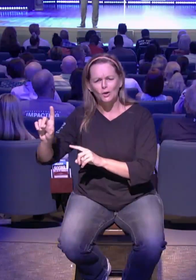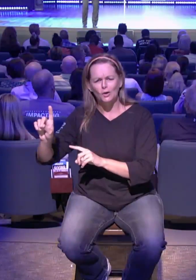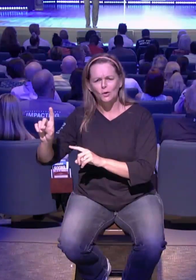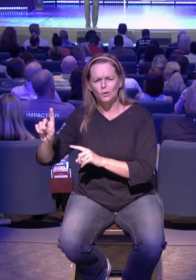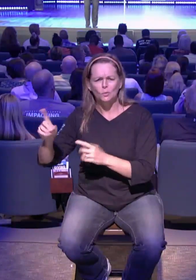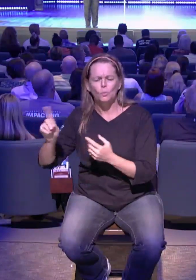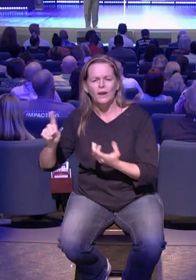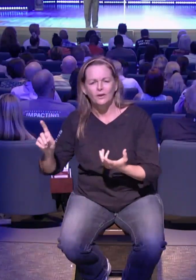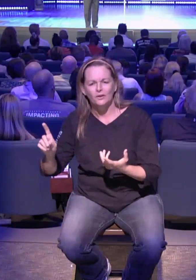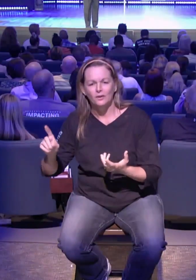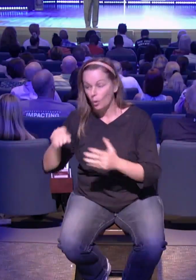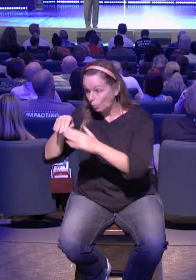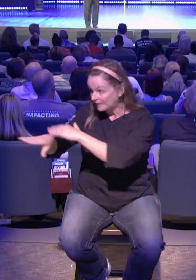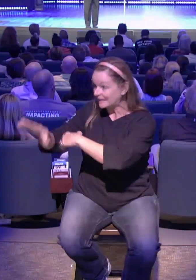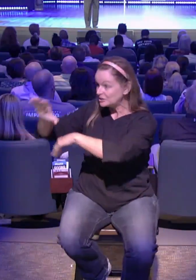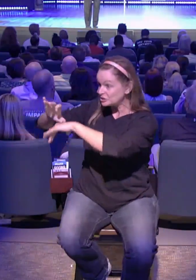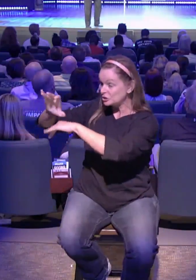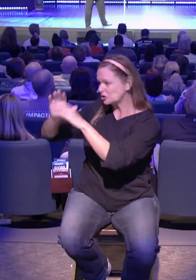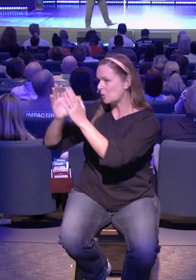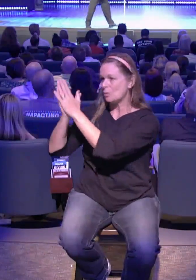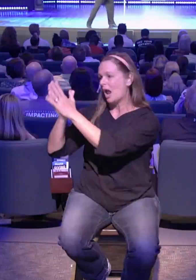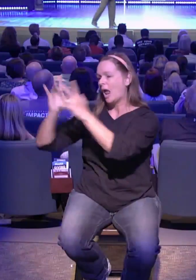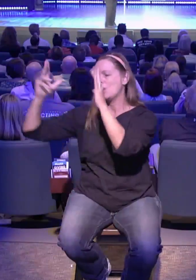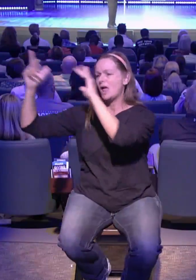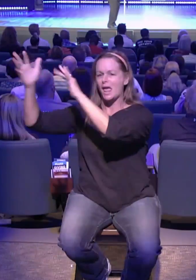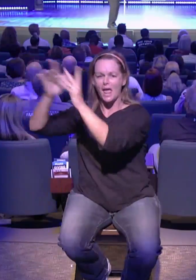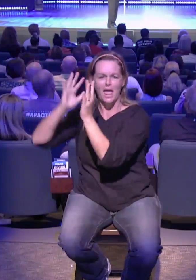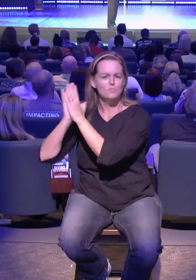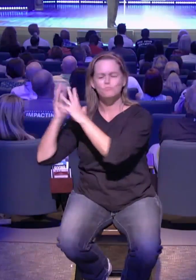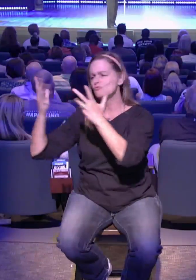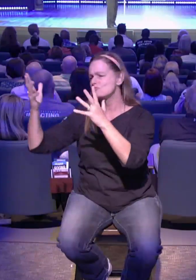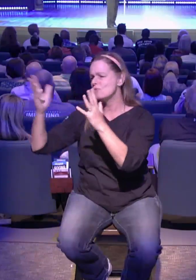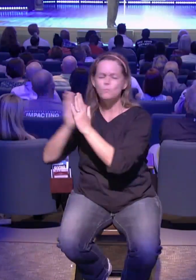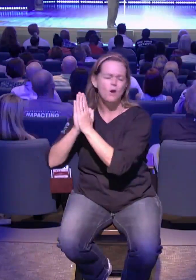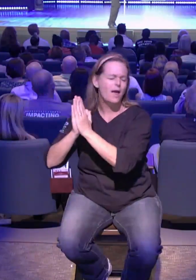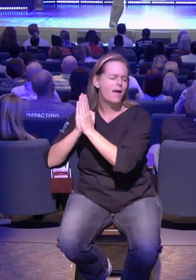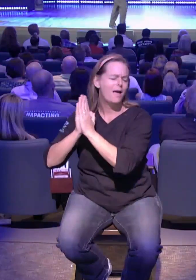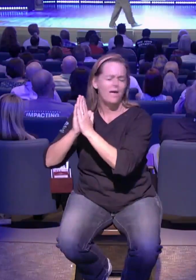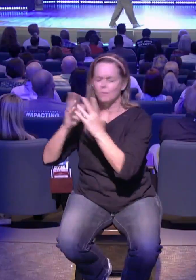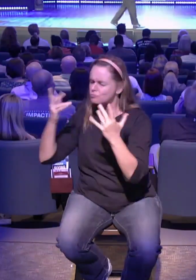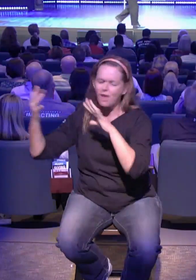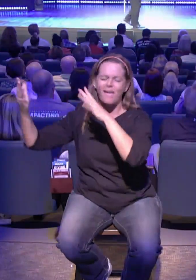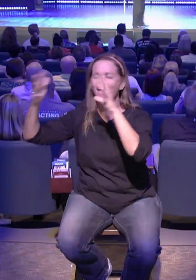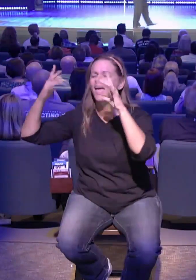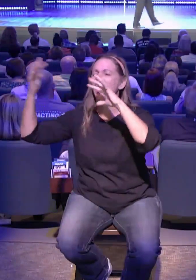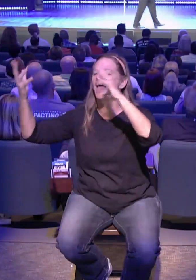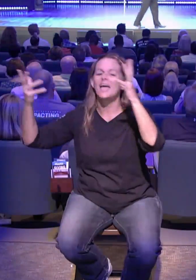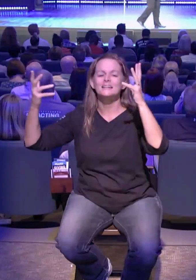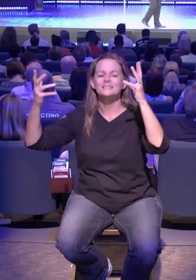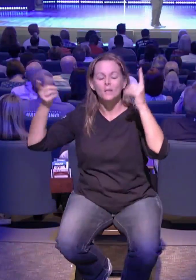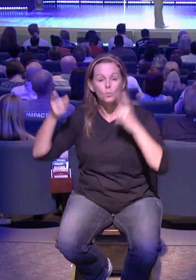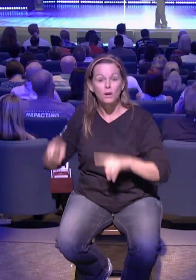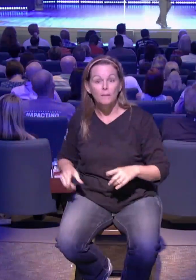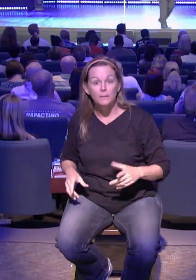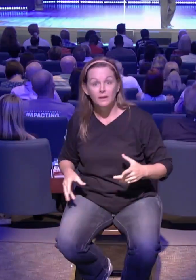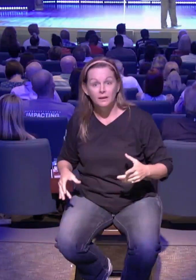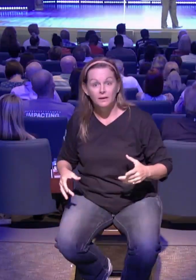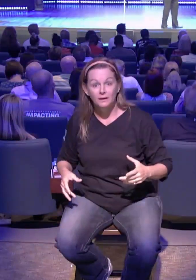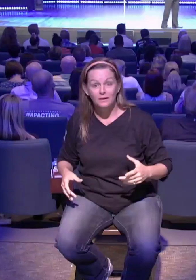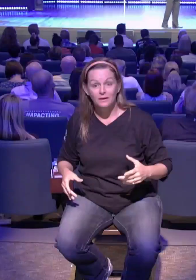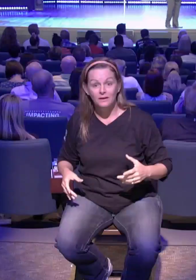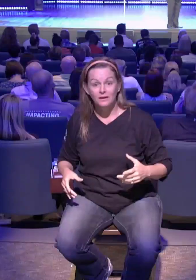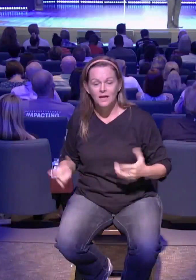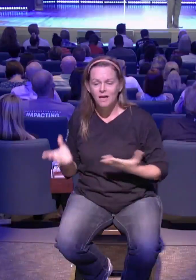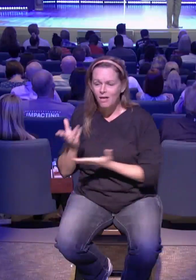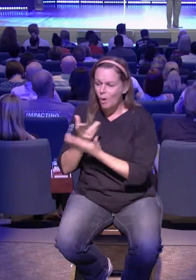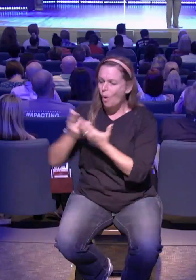happened, and then they all started praying together, and then they started praising God together, and then you know what happened? The